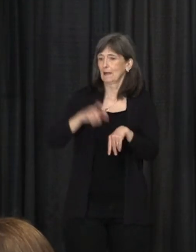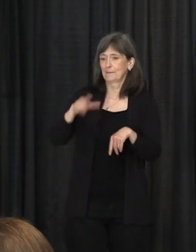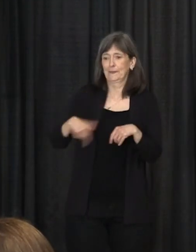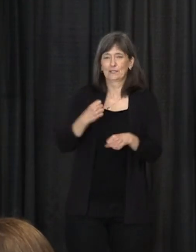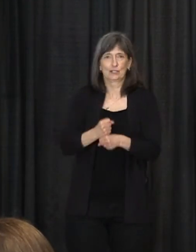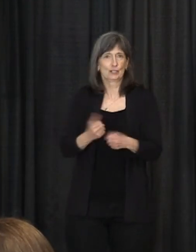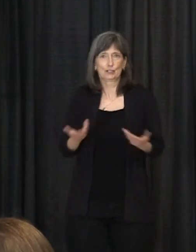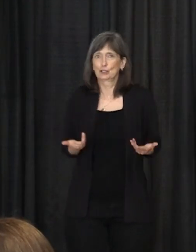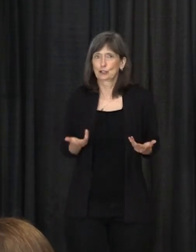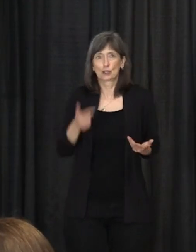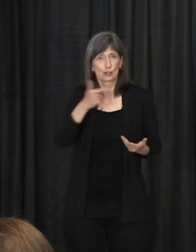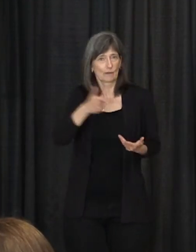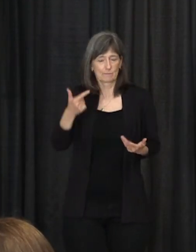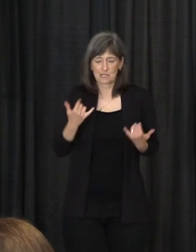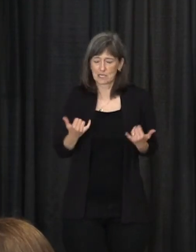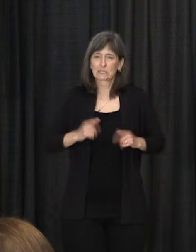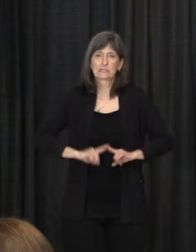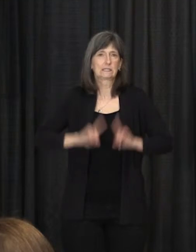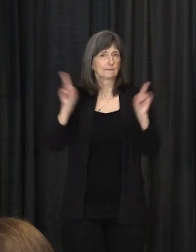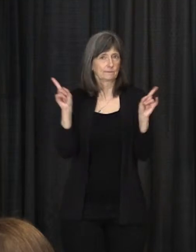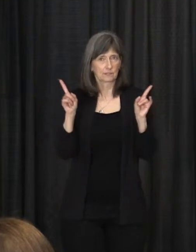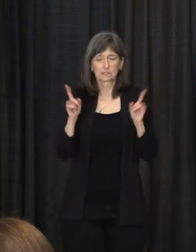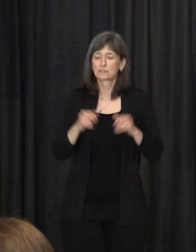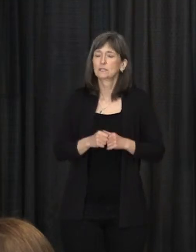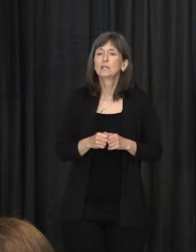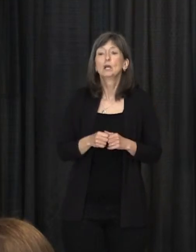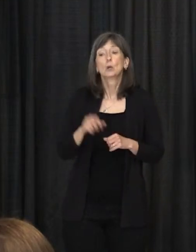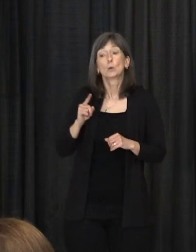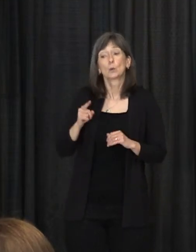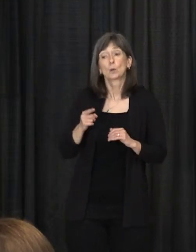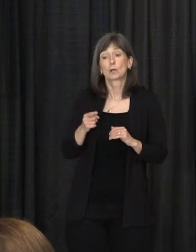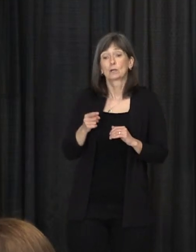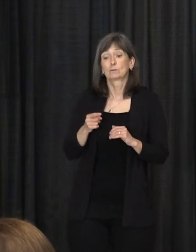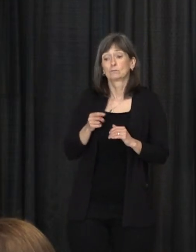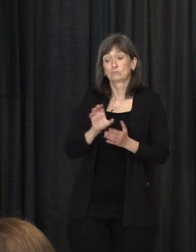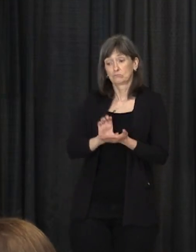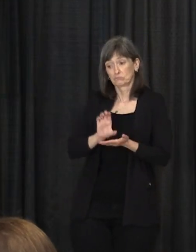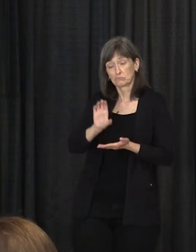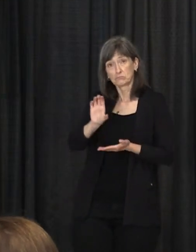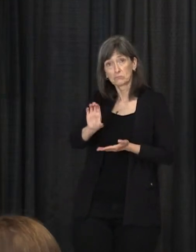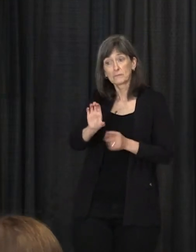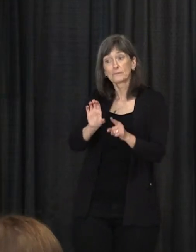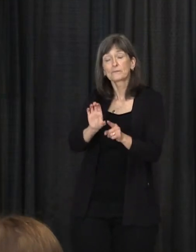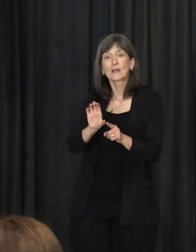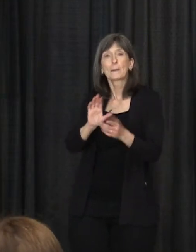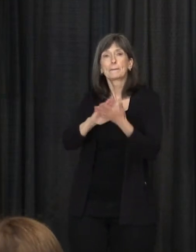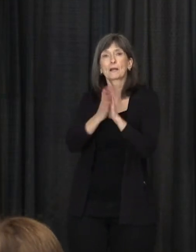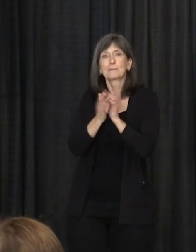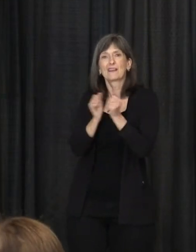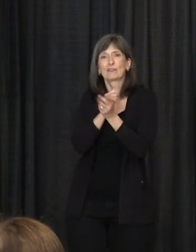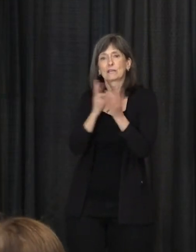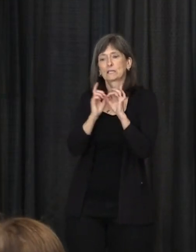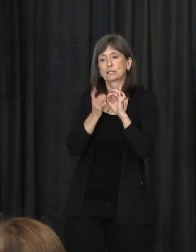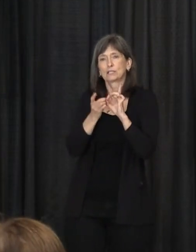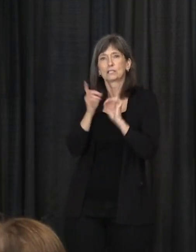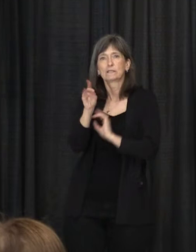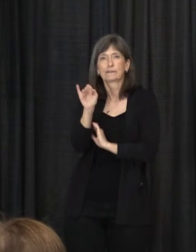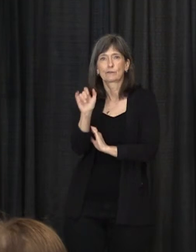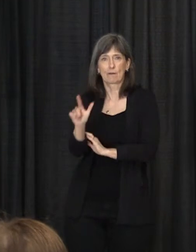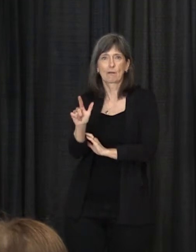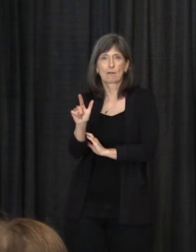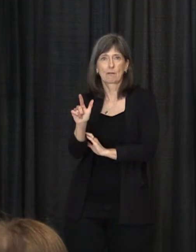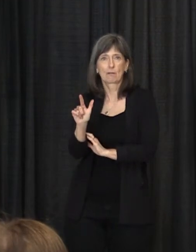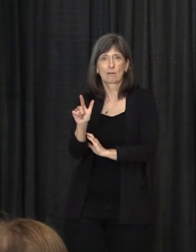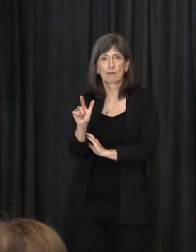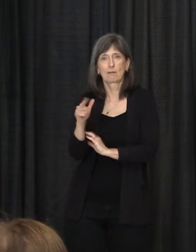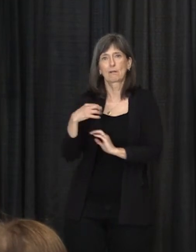not this government. Our government is investing. We're in a one-time initiative to digitize that process, to make the